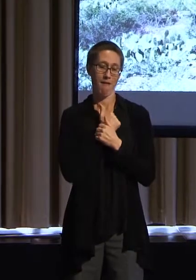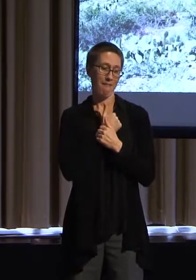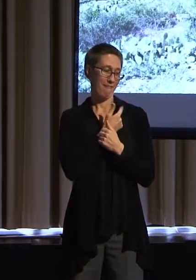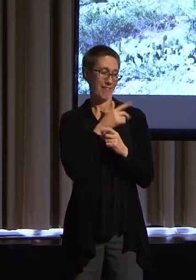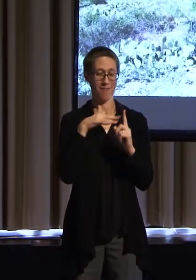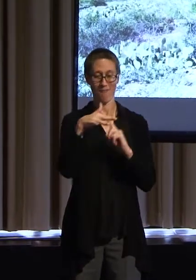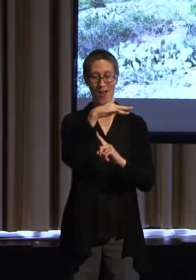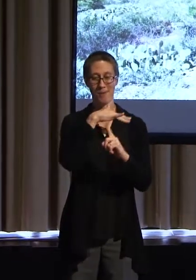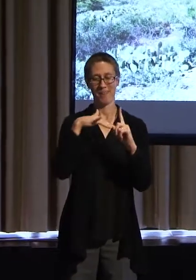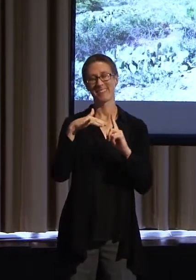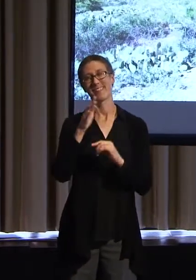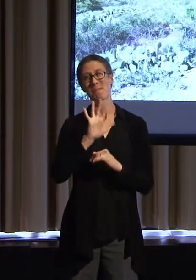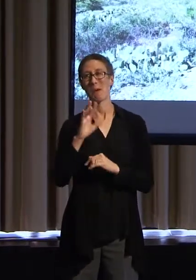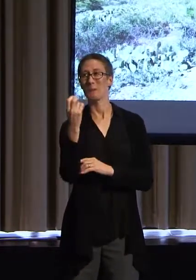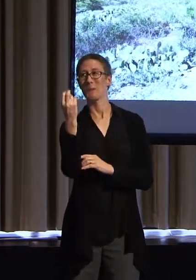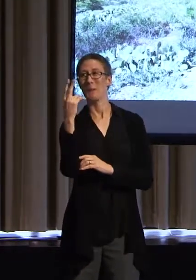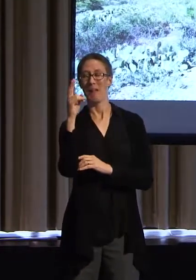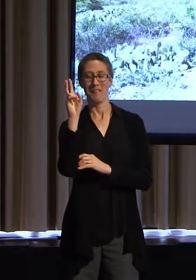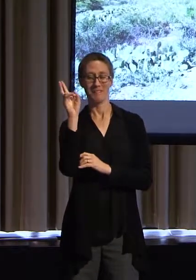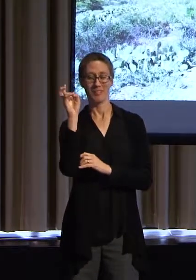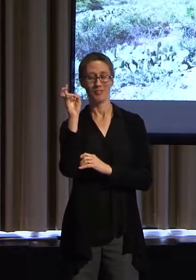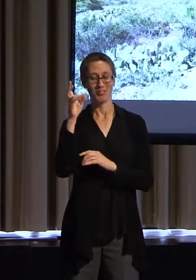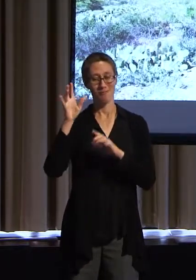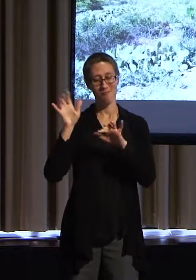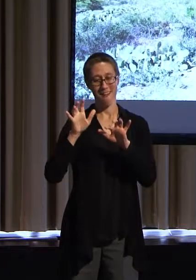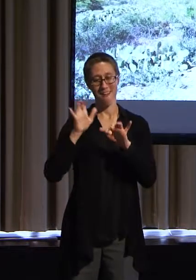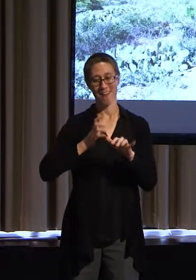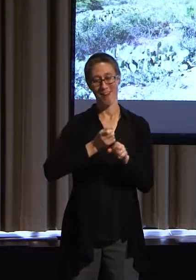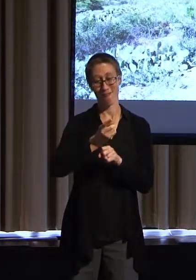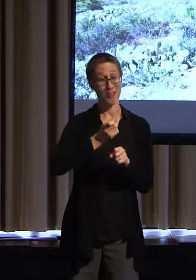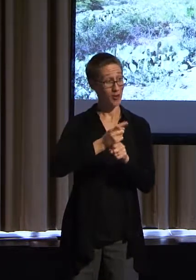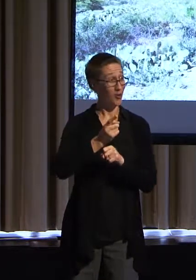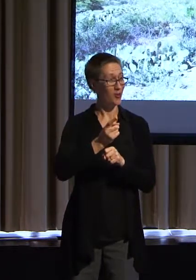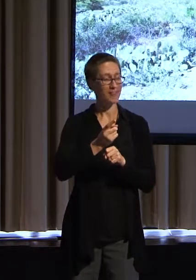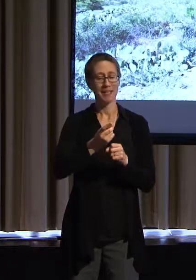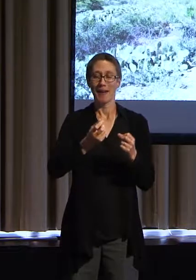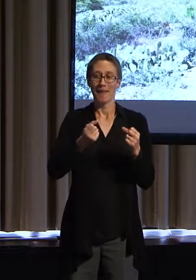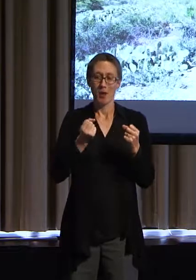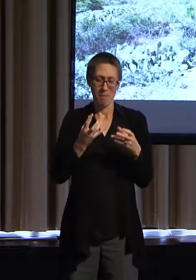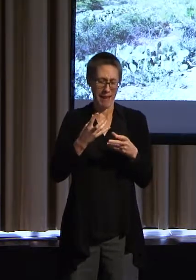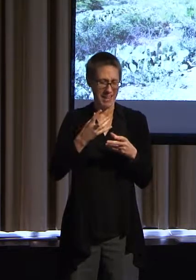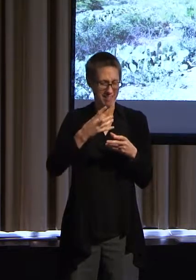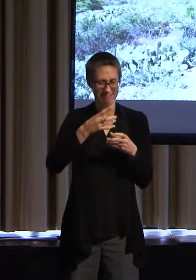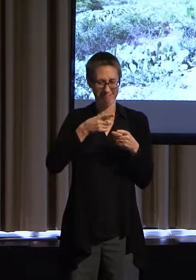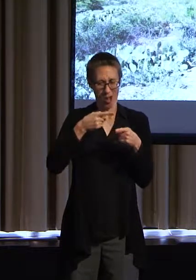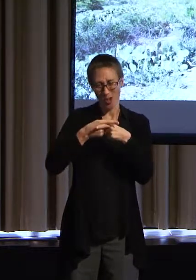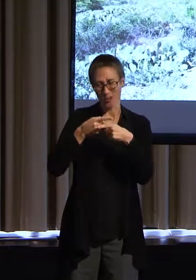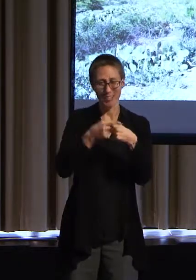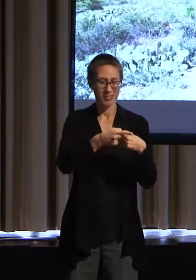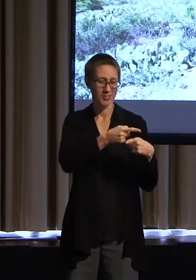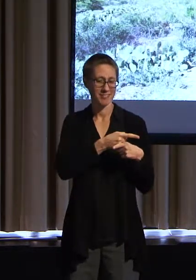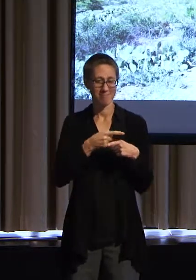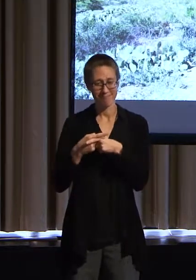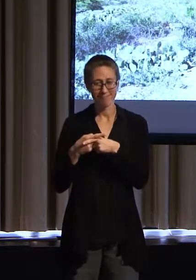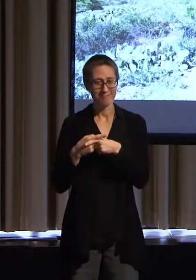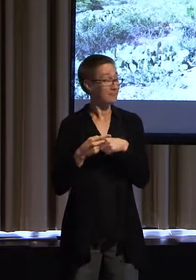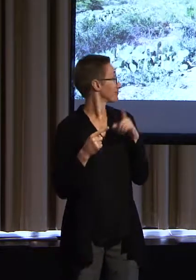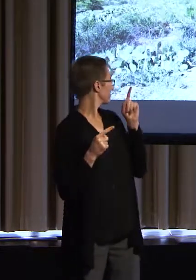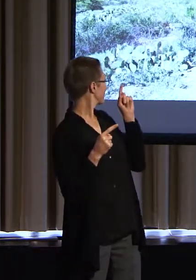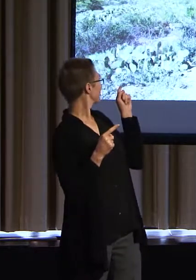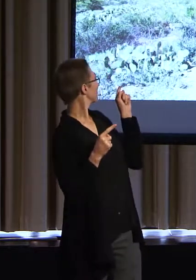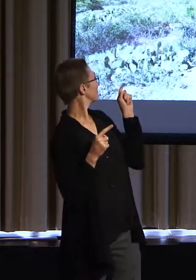is observing living contradictions. Many of the plants here, like ironwood trees, saguaros, they're the ones with the arms